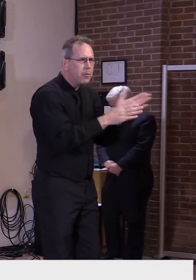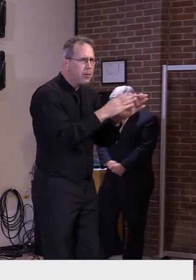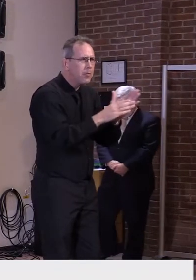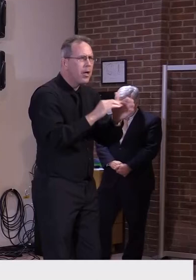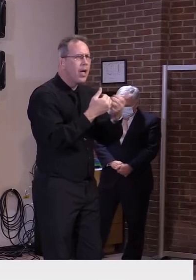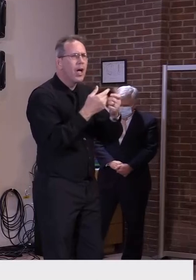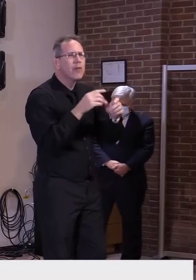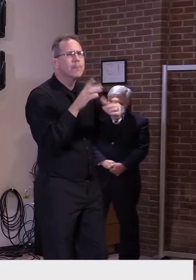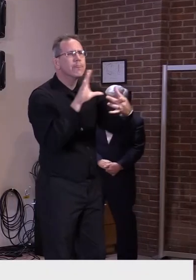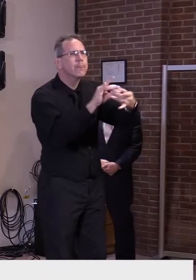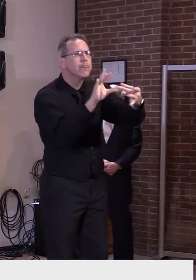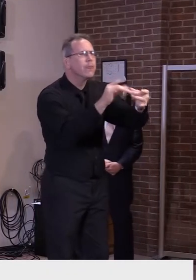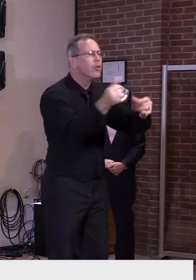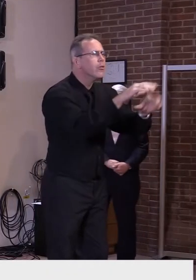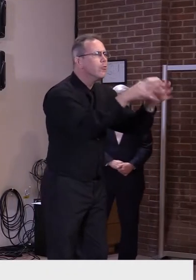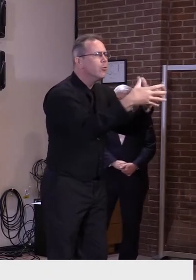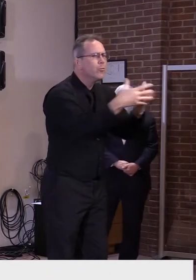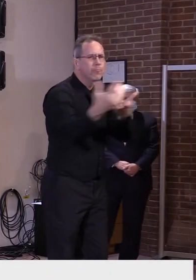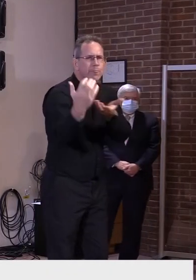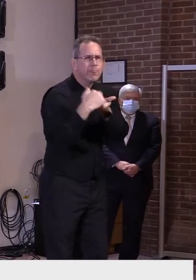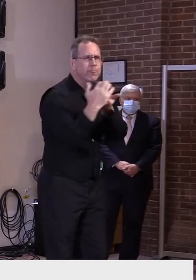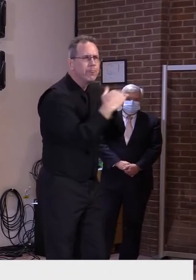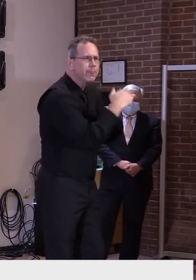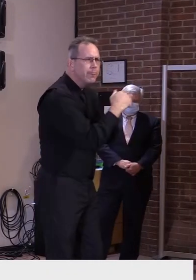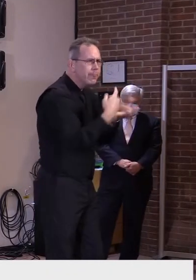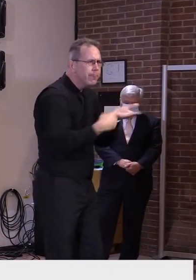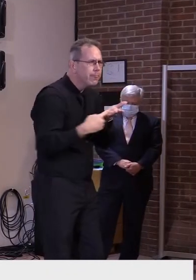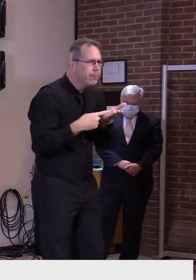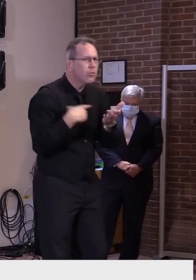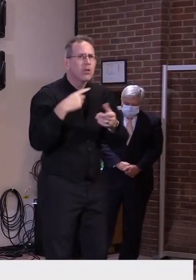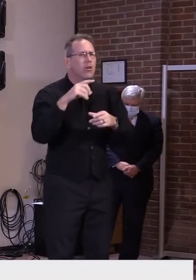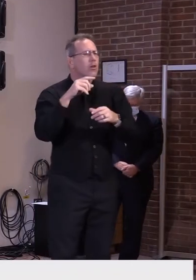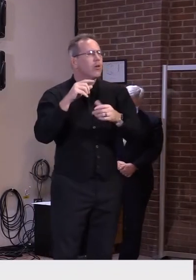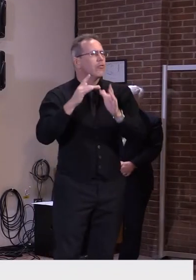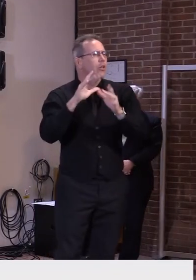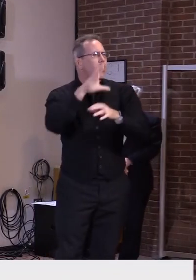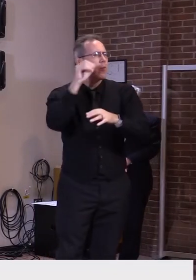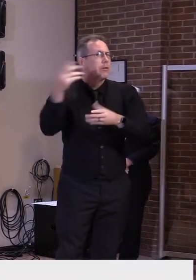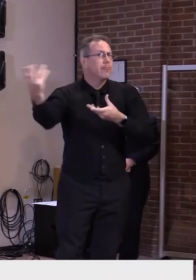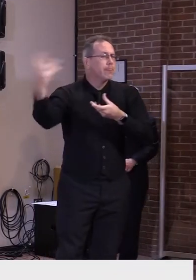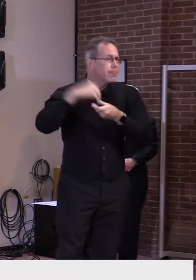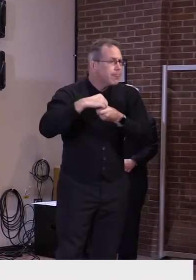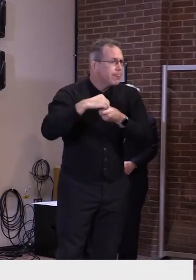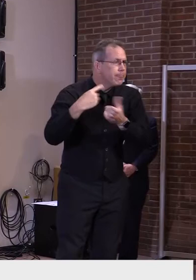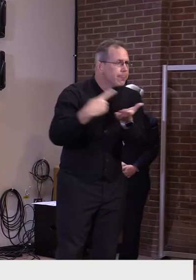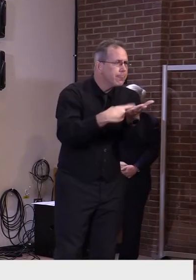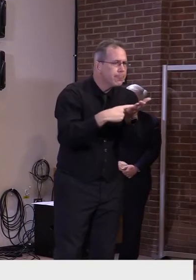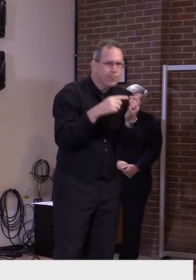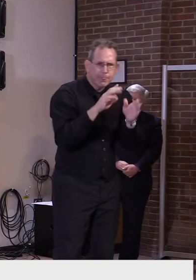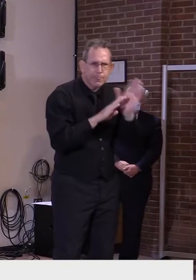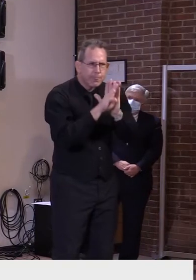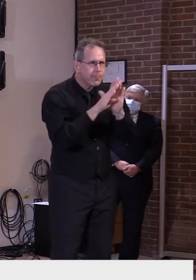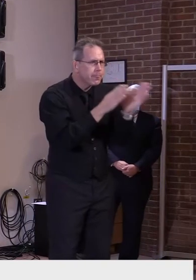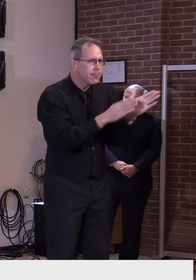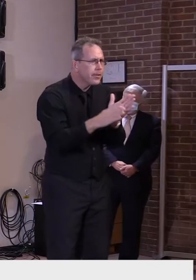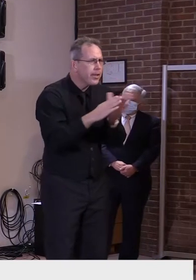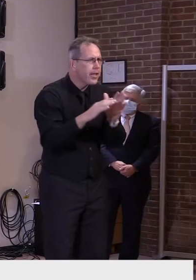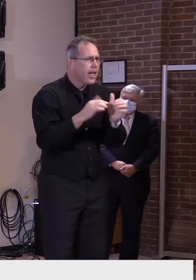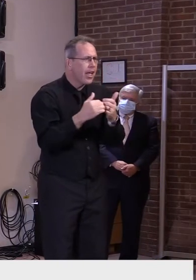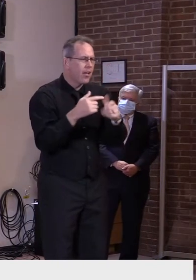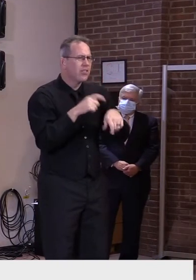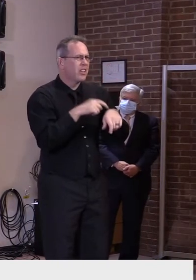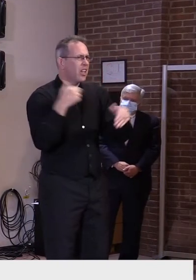as with private entities. So I think we're laying the groundwork, and